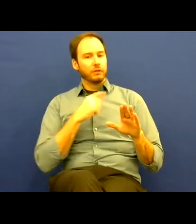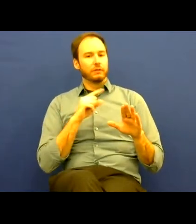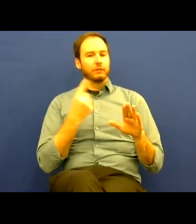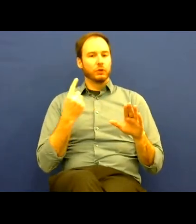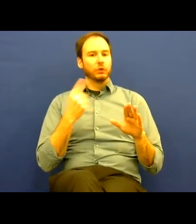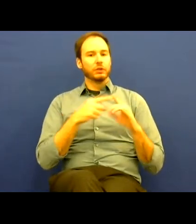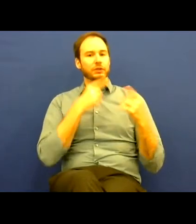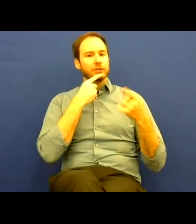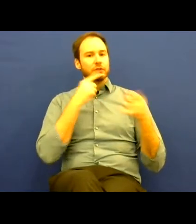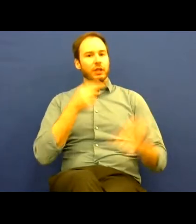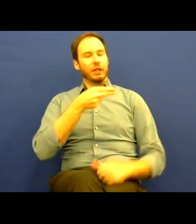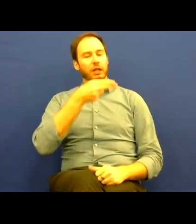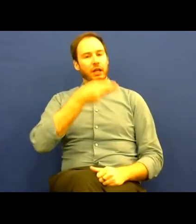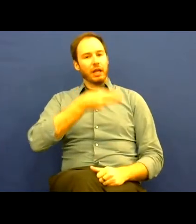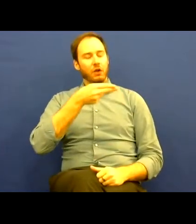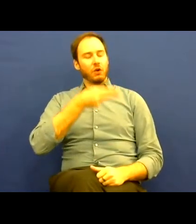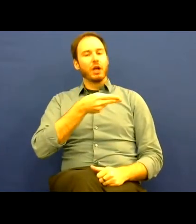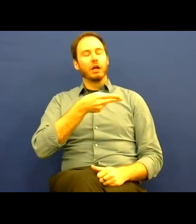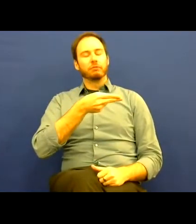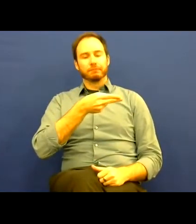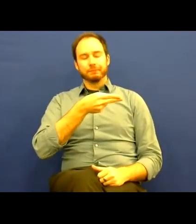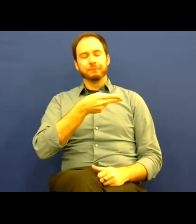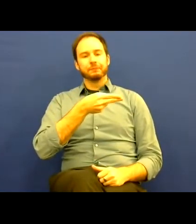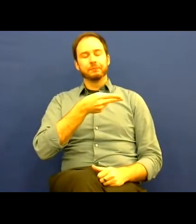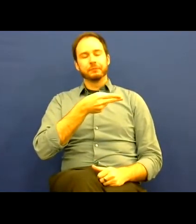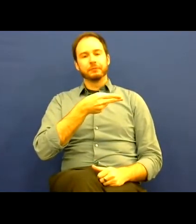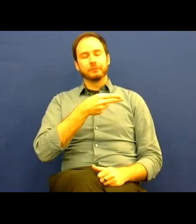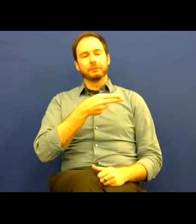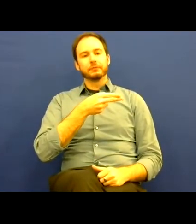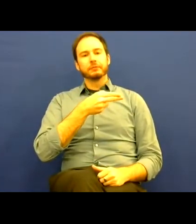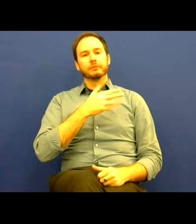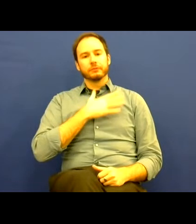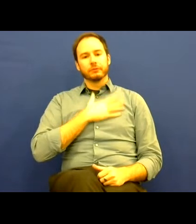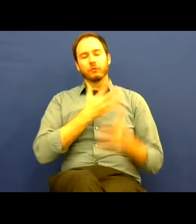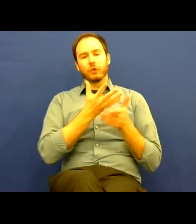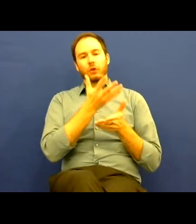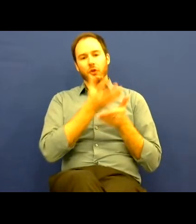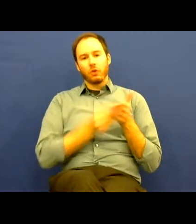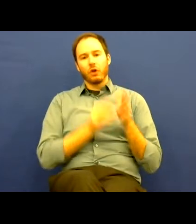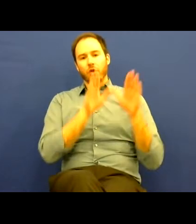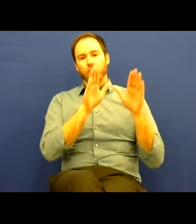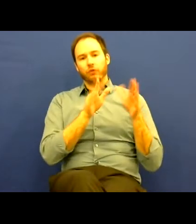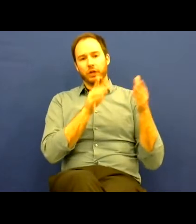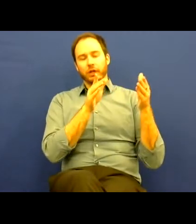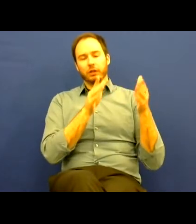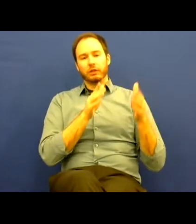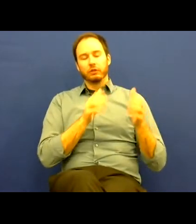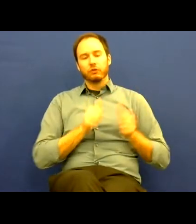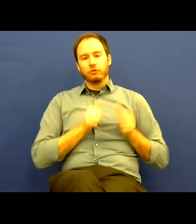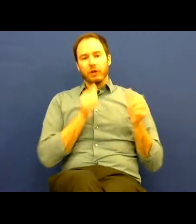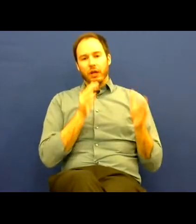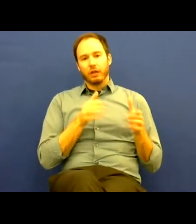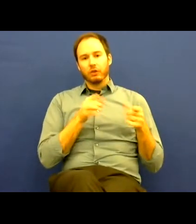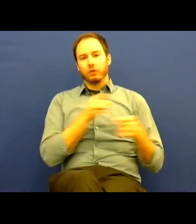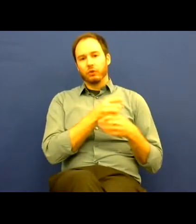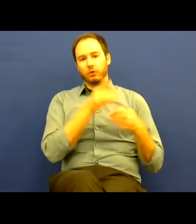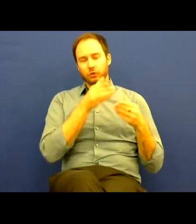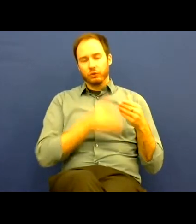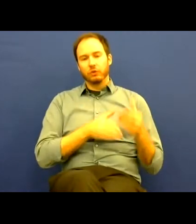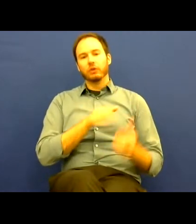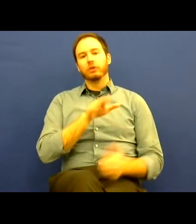state that Henrietta lost a great resident this weekend. Starting to get a little